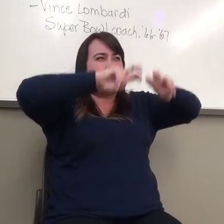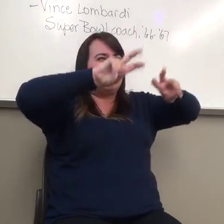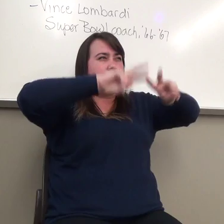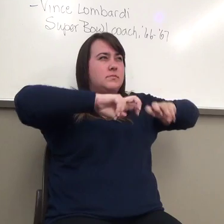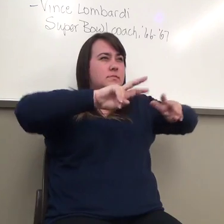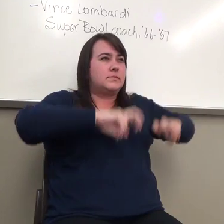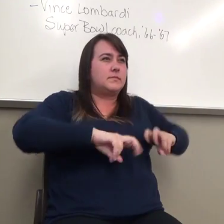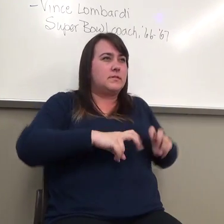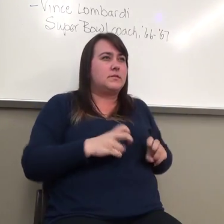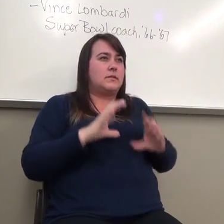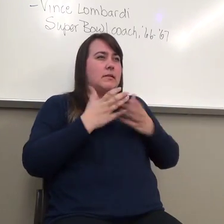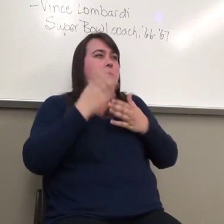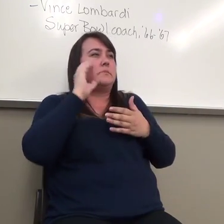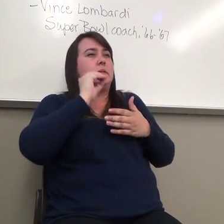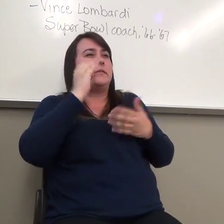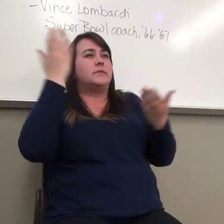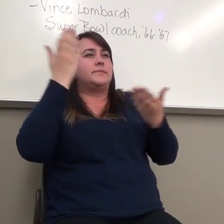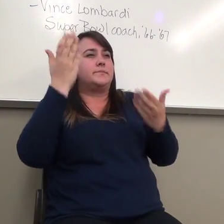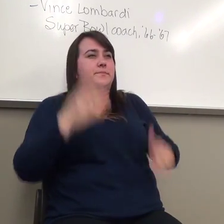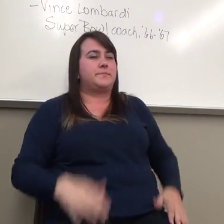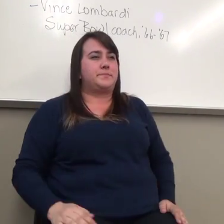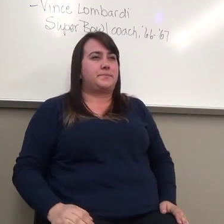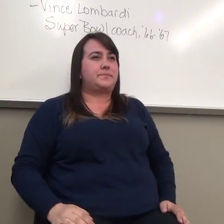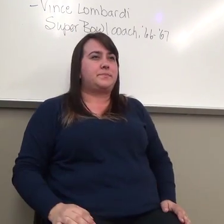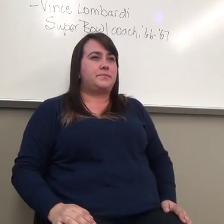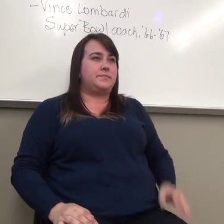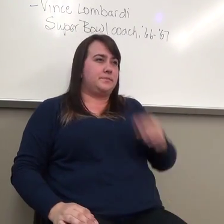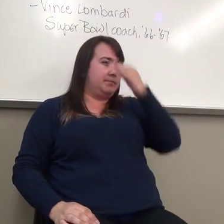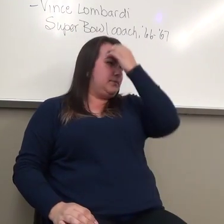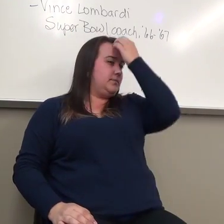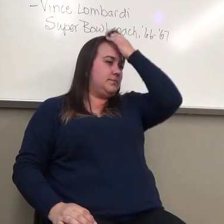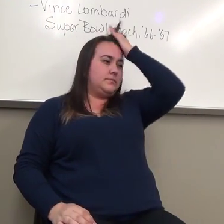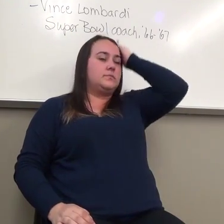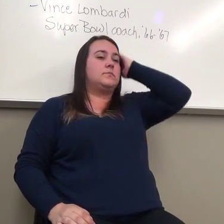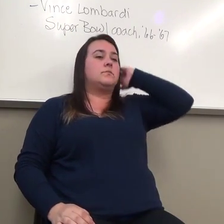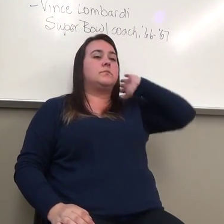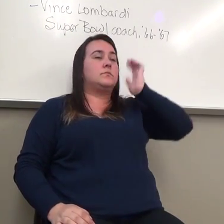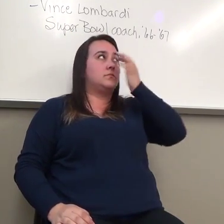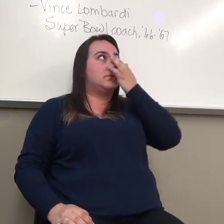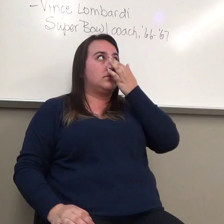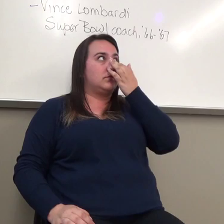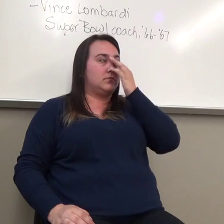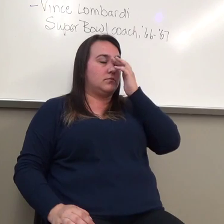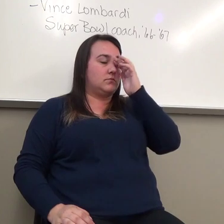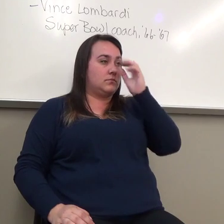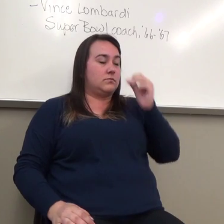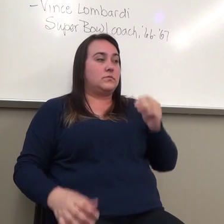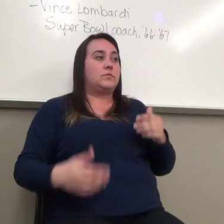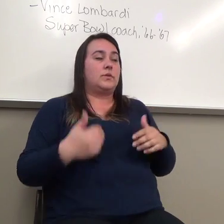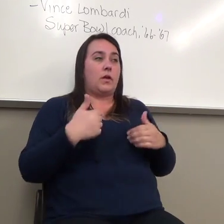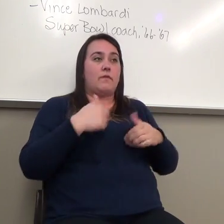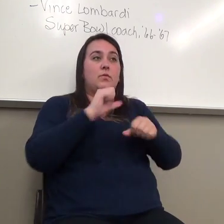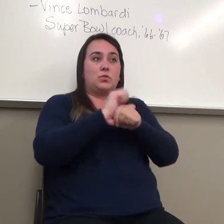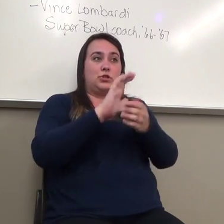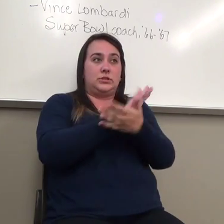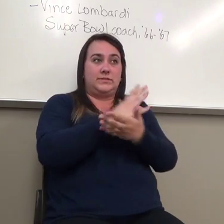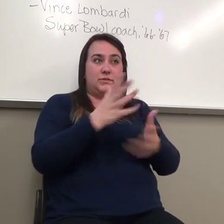class thinks of them. Okay? All right, so you have your worksheet. I should have your